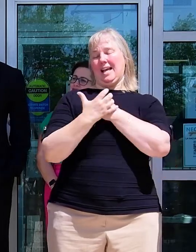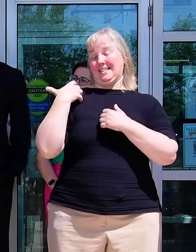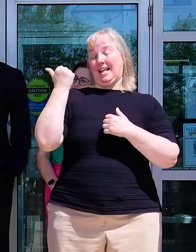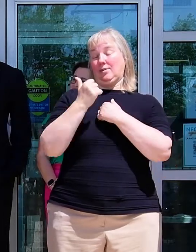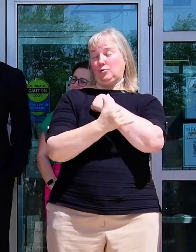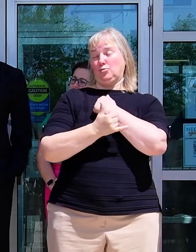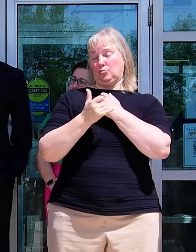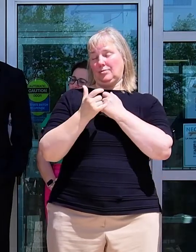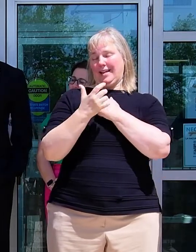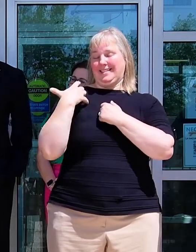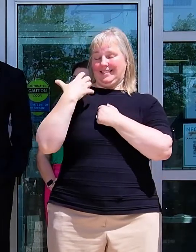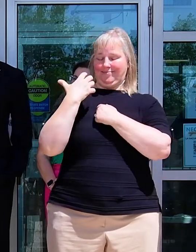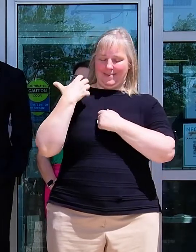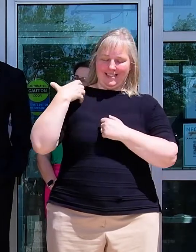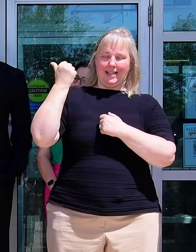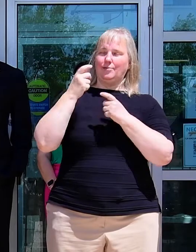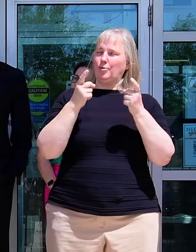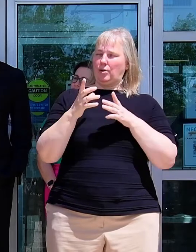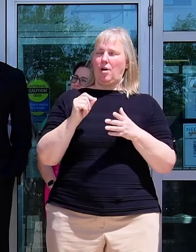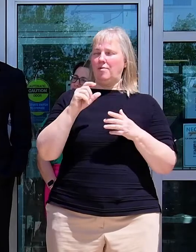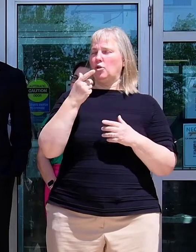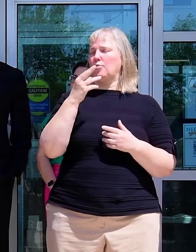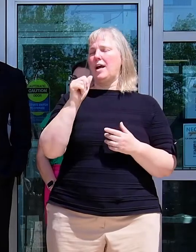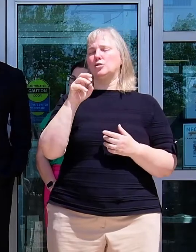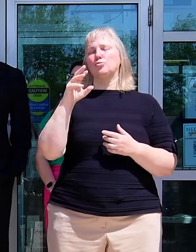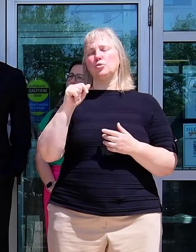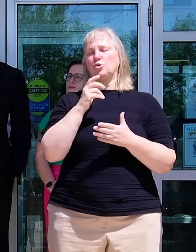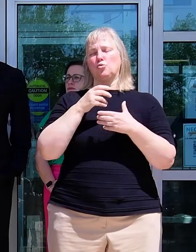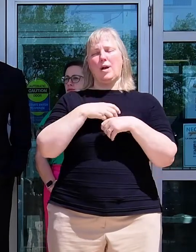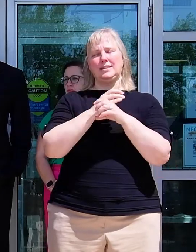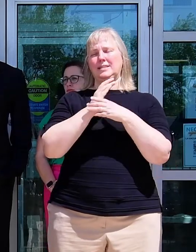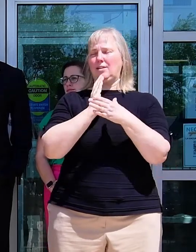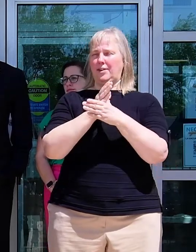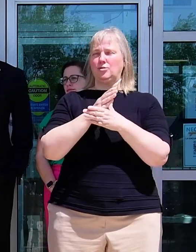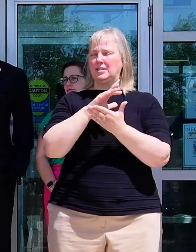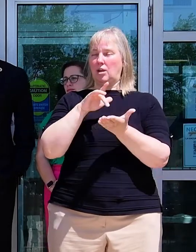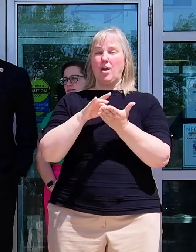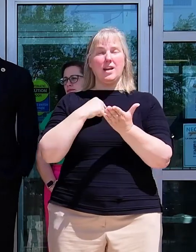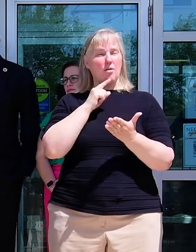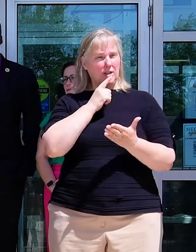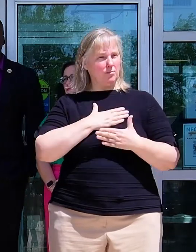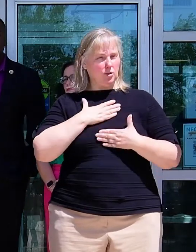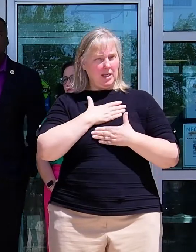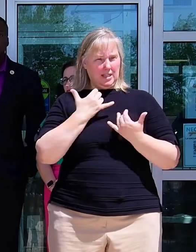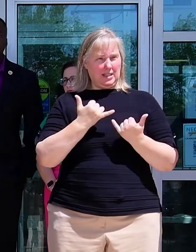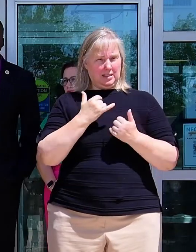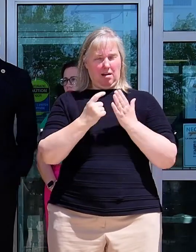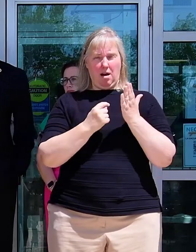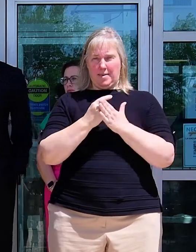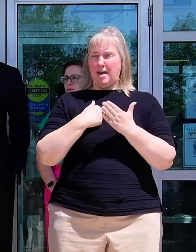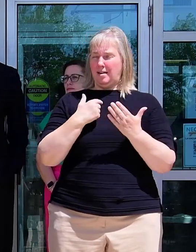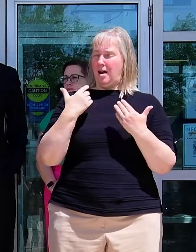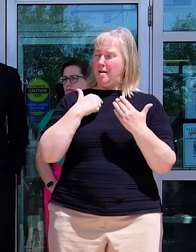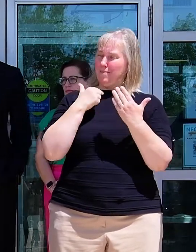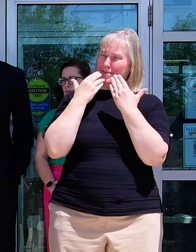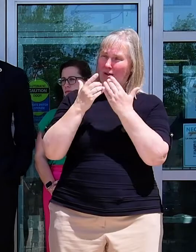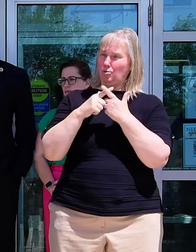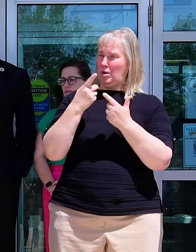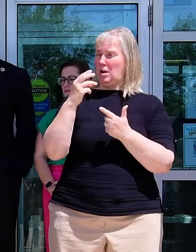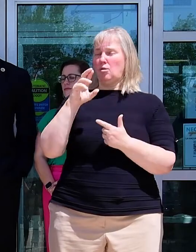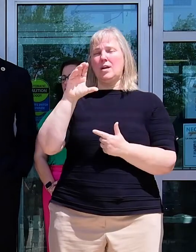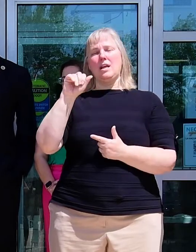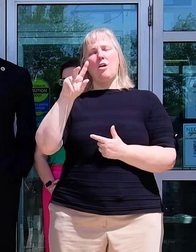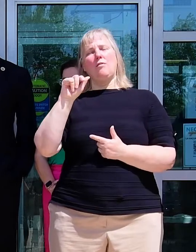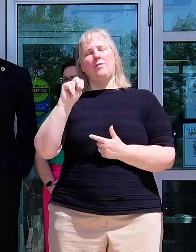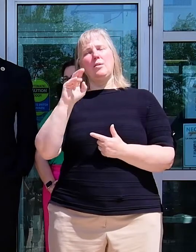I really would like to appreciate the moment that we're living right now and how thankful I am to Dr. Calvin Ball and the Health